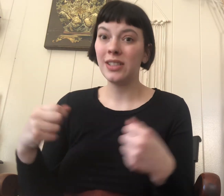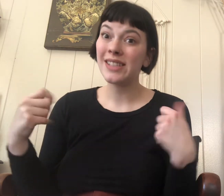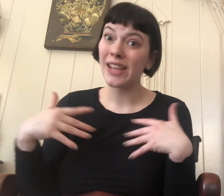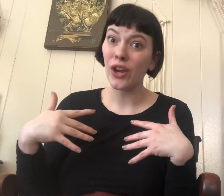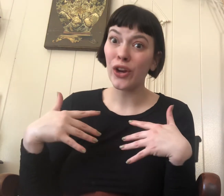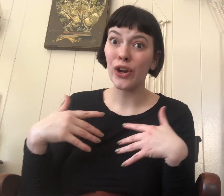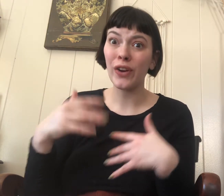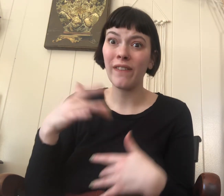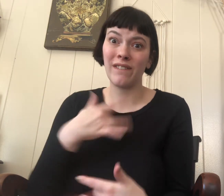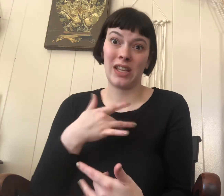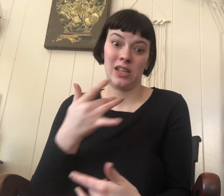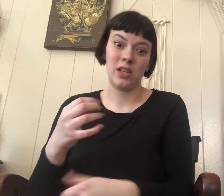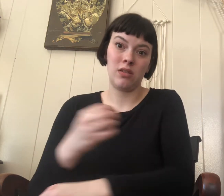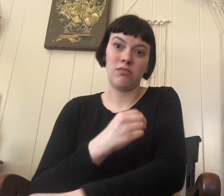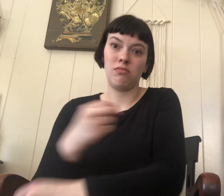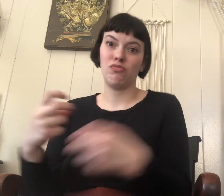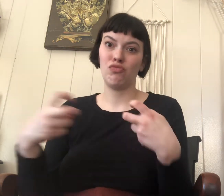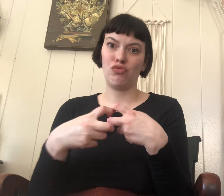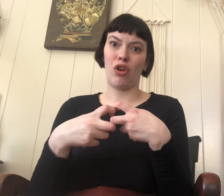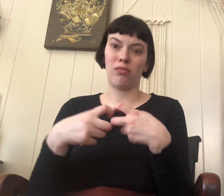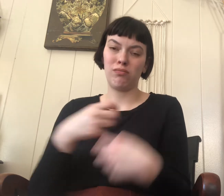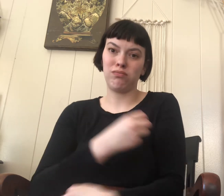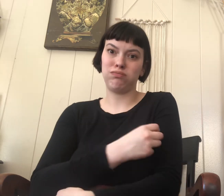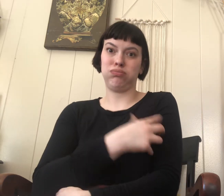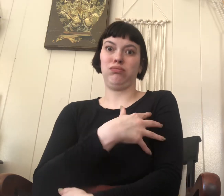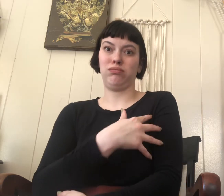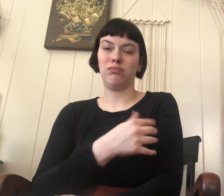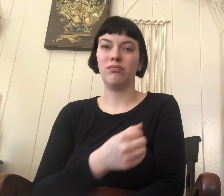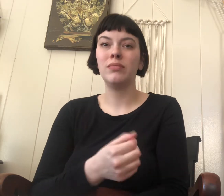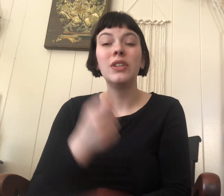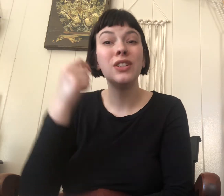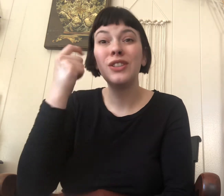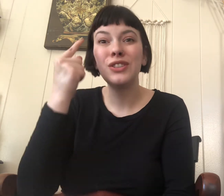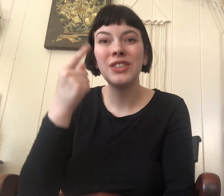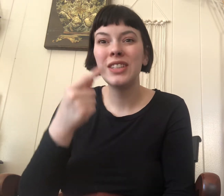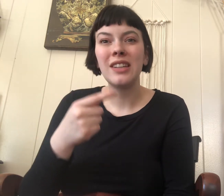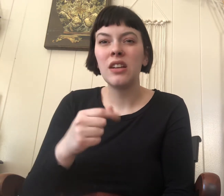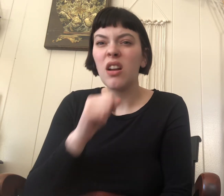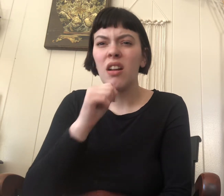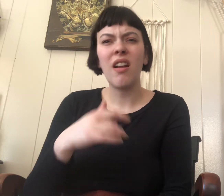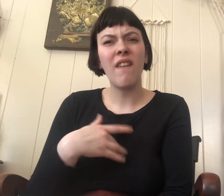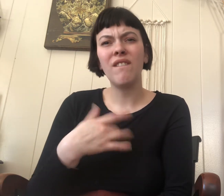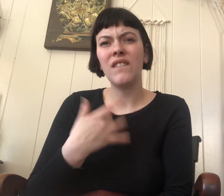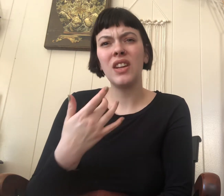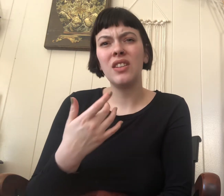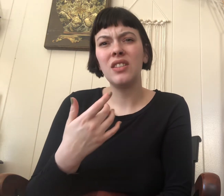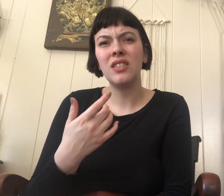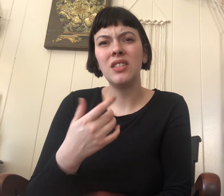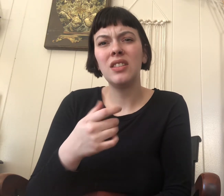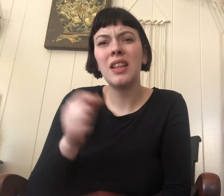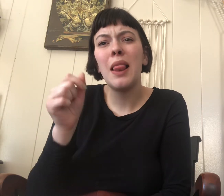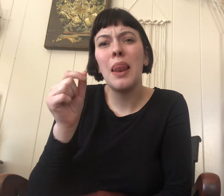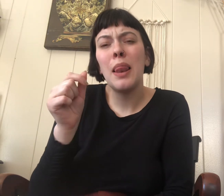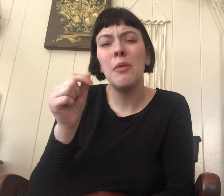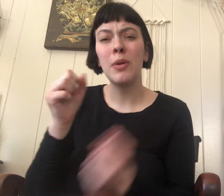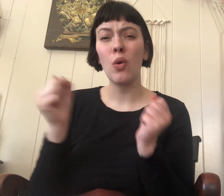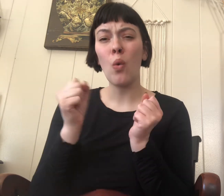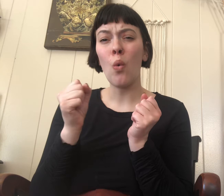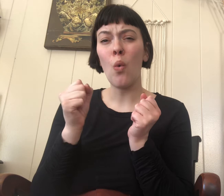so I reassure them that maybe it's going to be rather anticlimactic. You're not going to feel anything except cold fluids going into you. You might feel